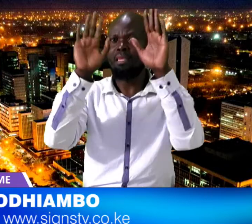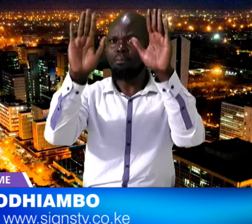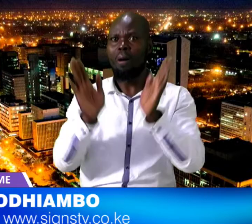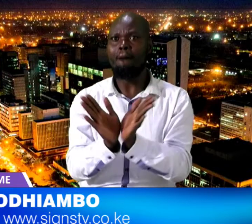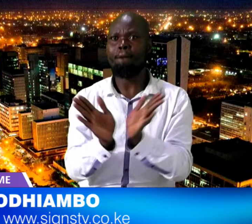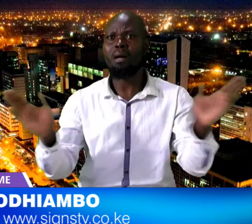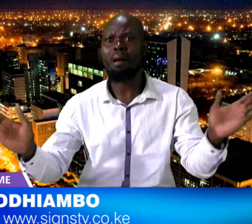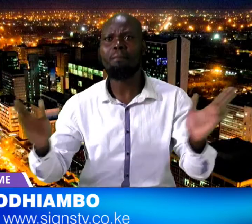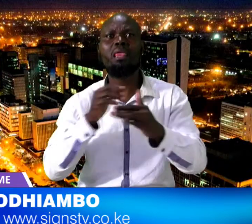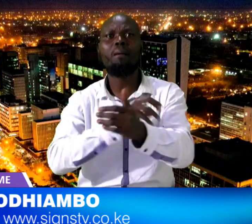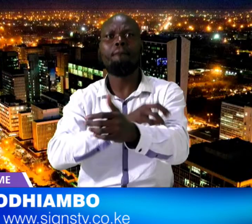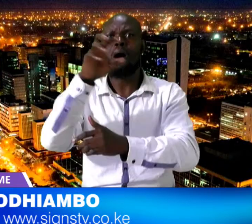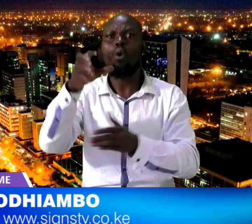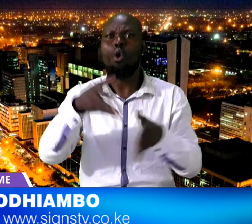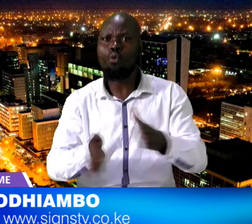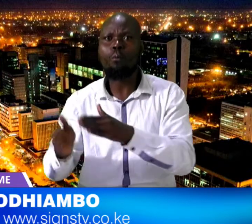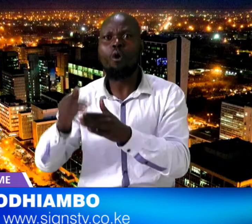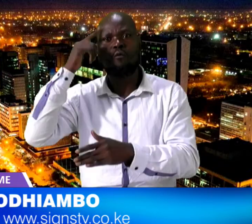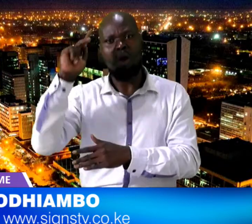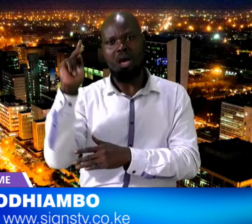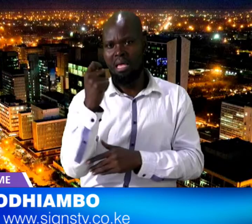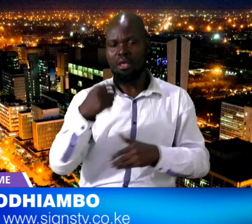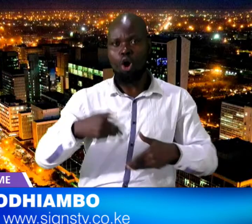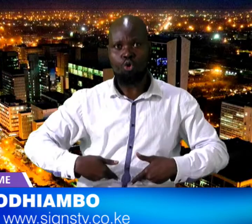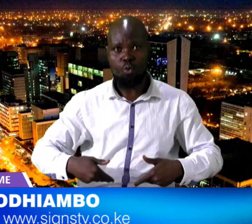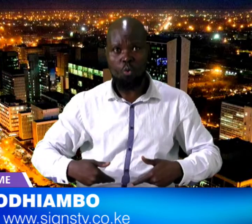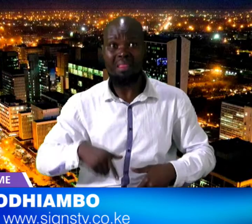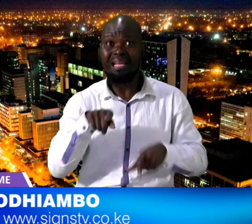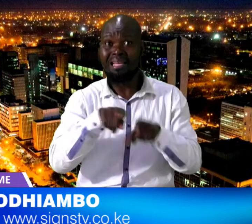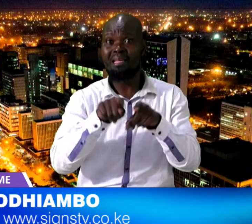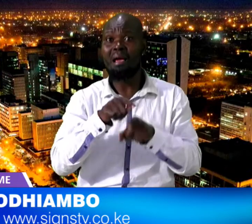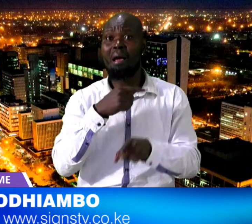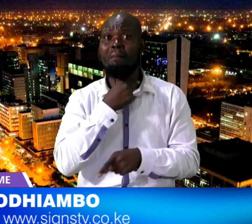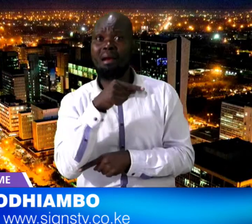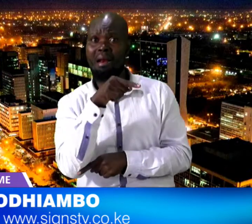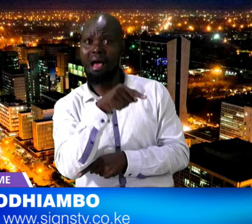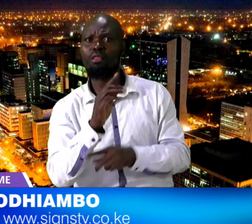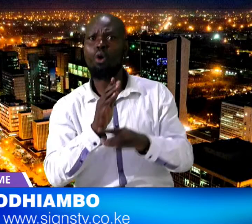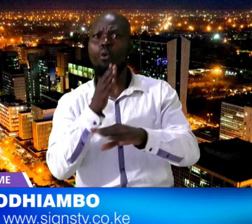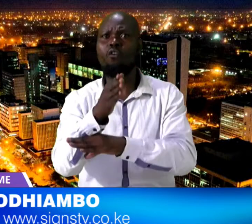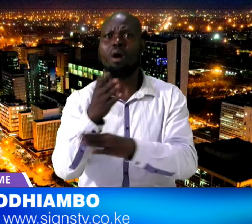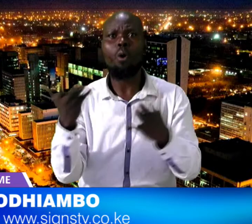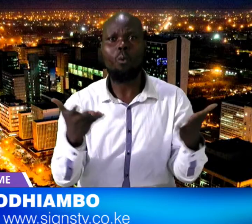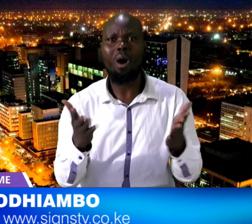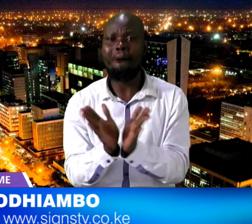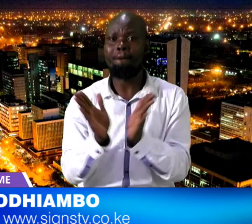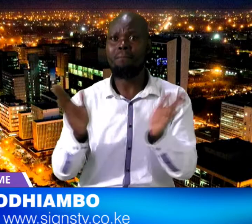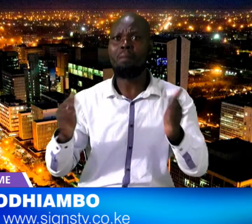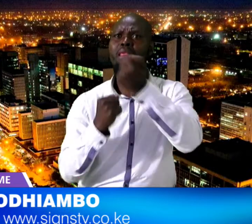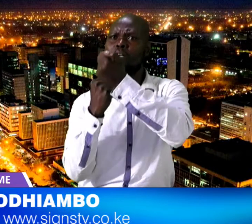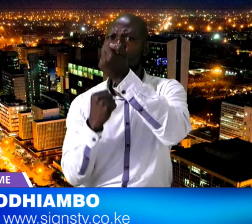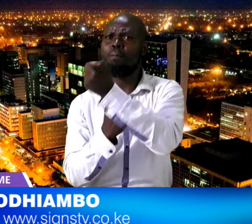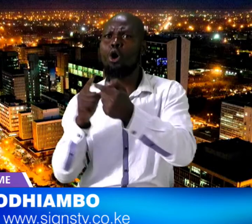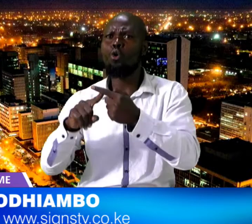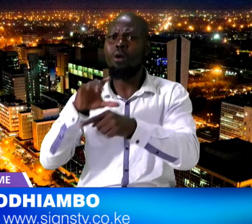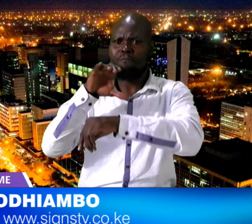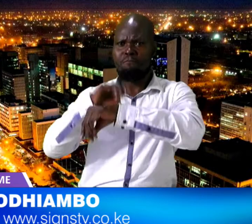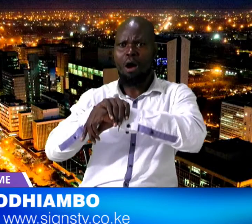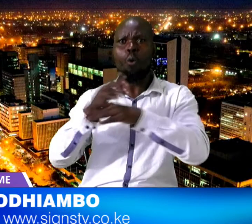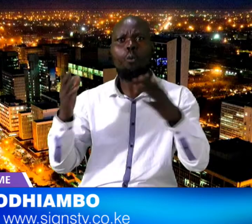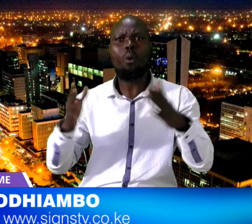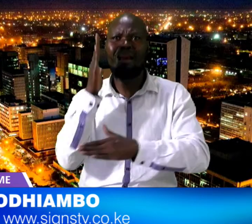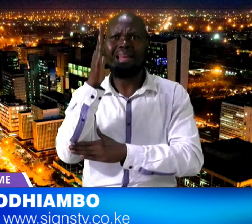public backing to proceed with the housing programs aimed at generating employment opportunities for Kenyan